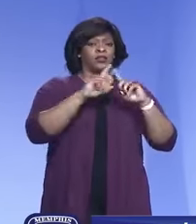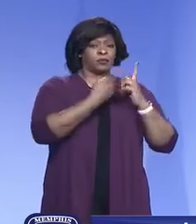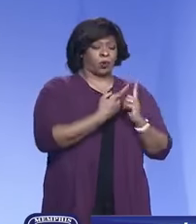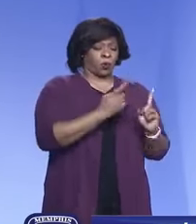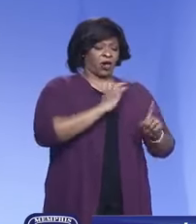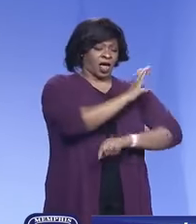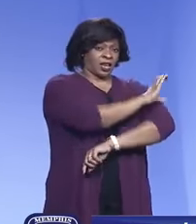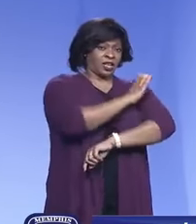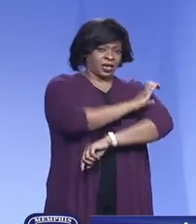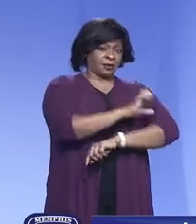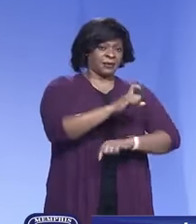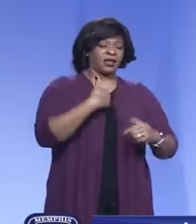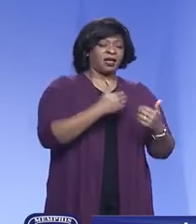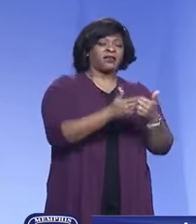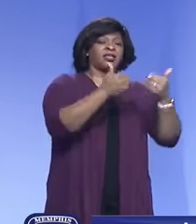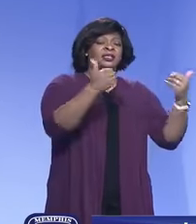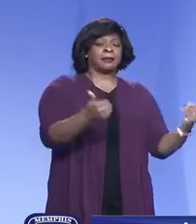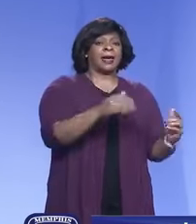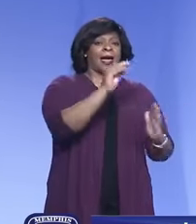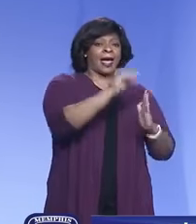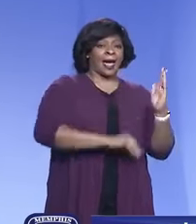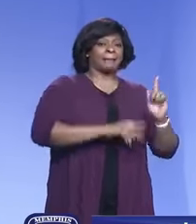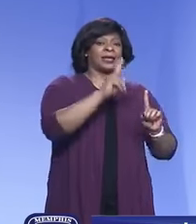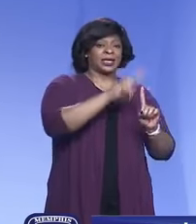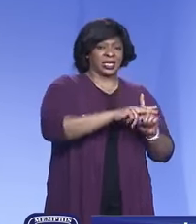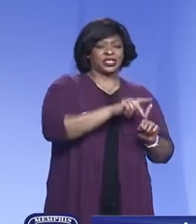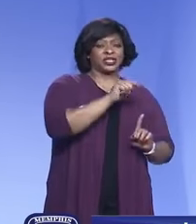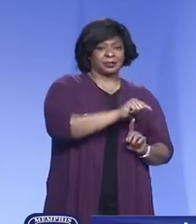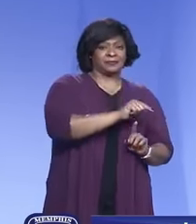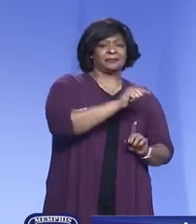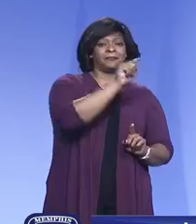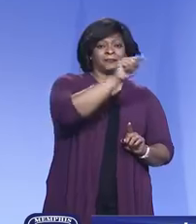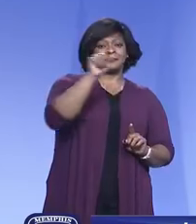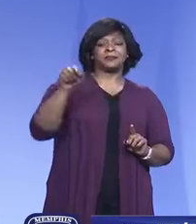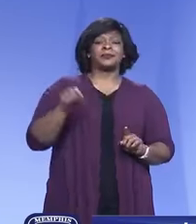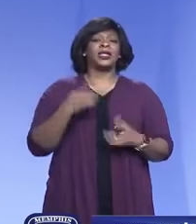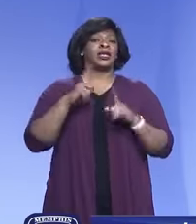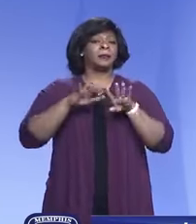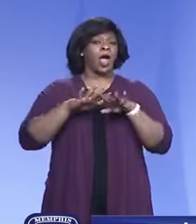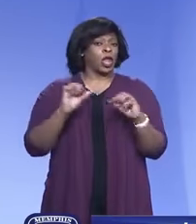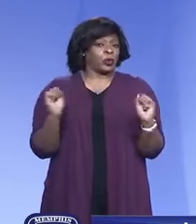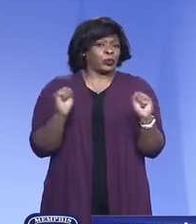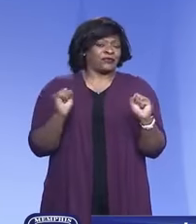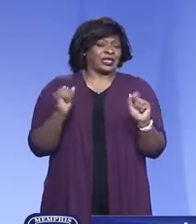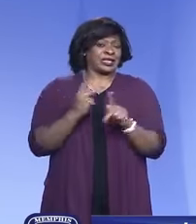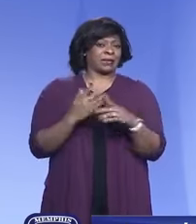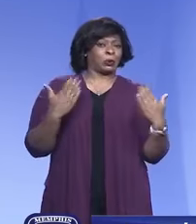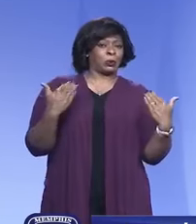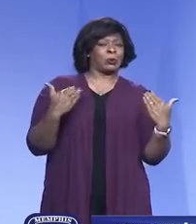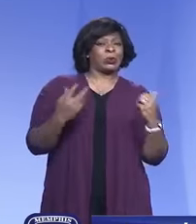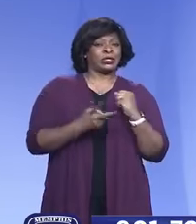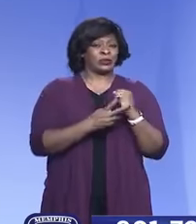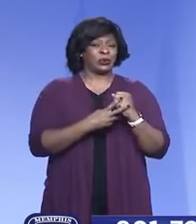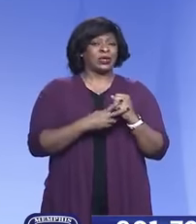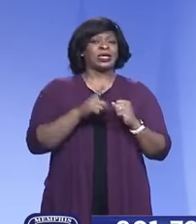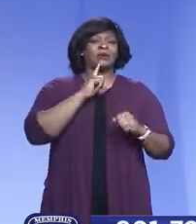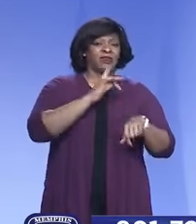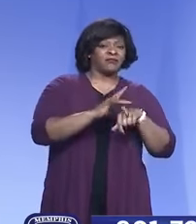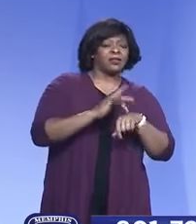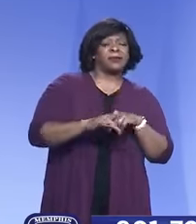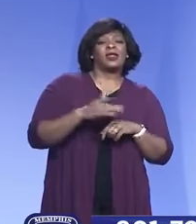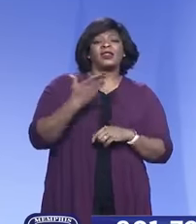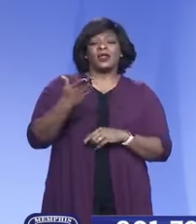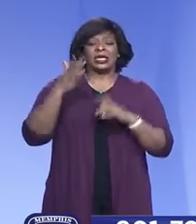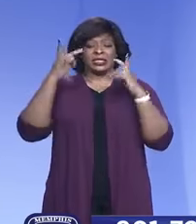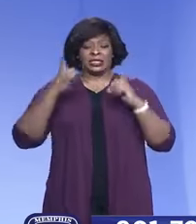clinics has to have a separate application. And based on the refrigeration that's available, storage that's available, then there's